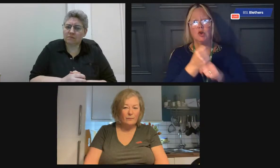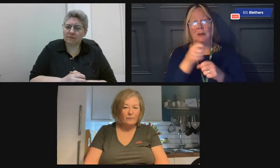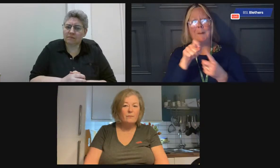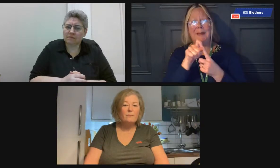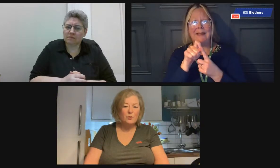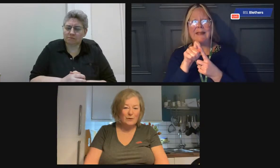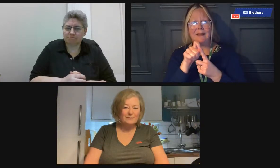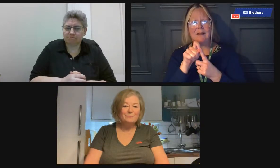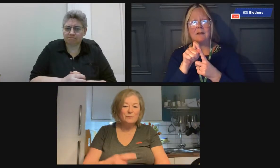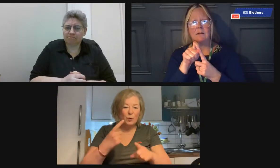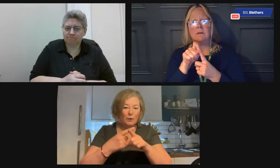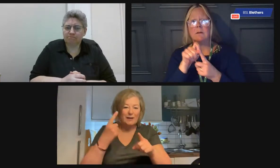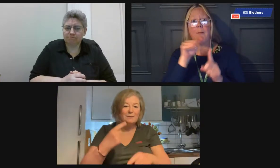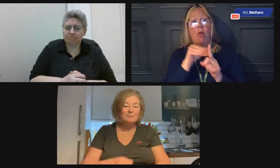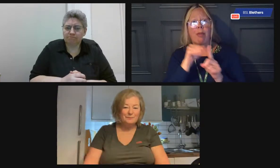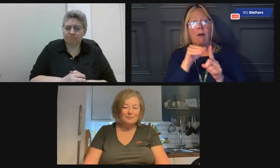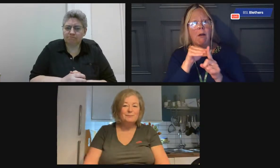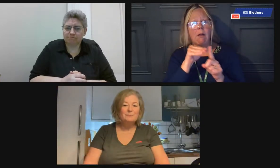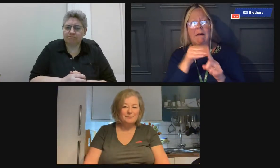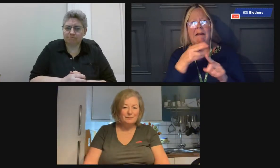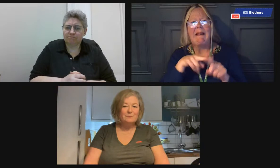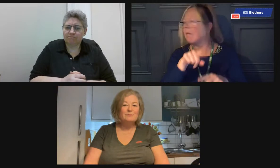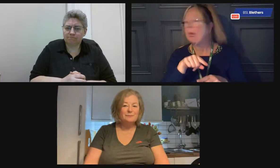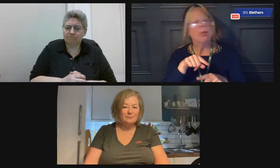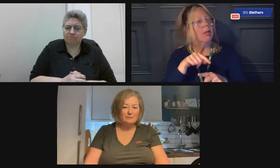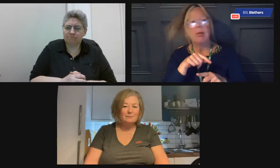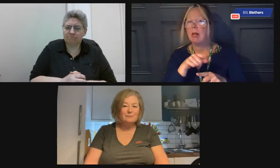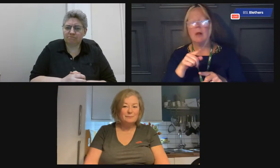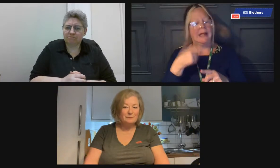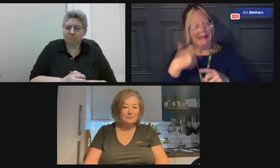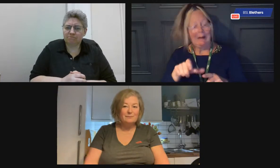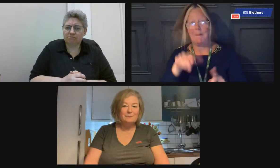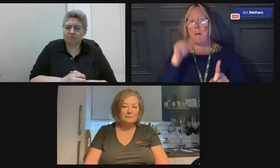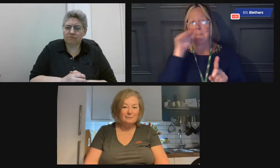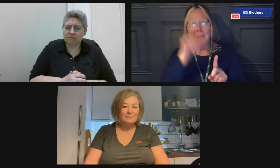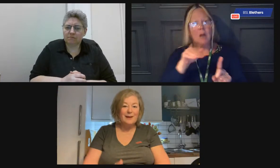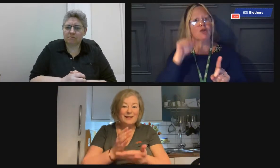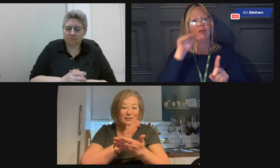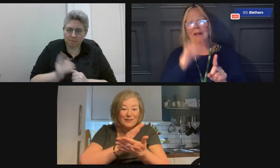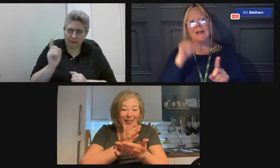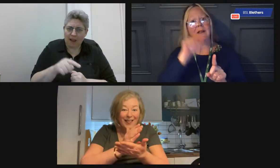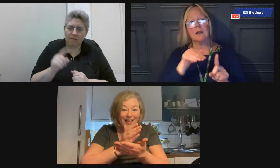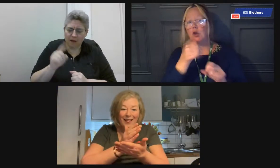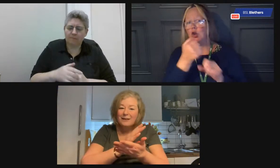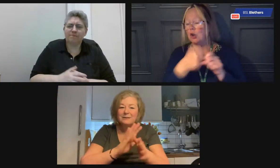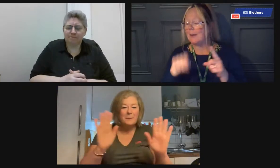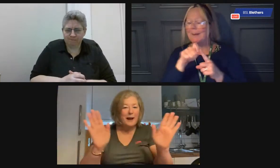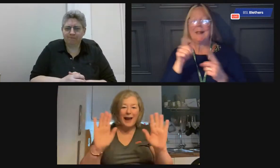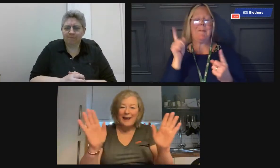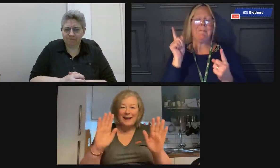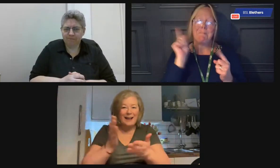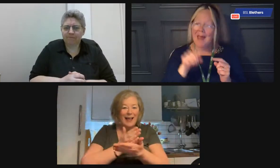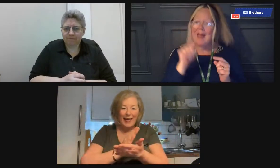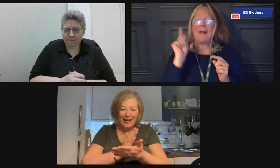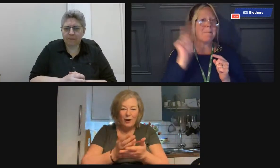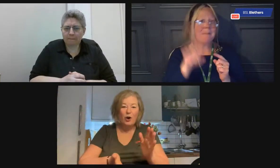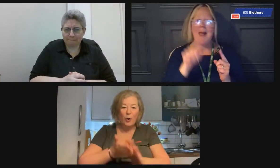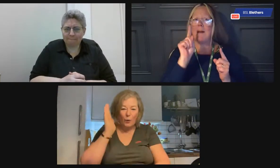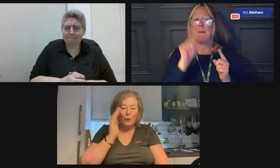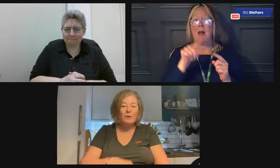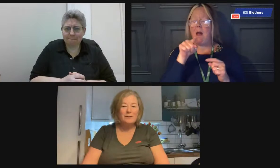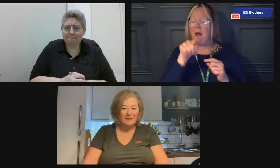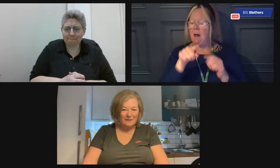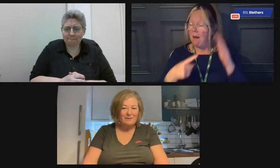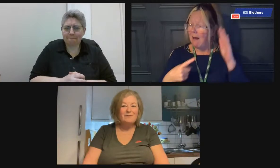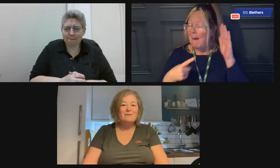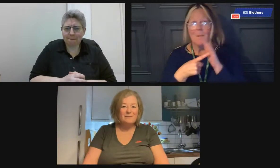body, make sure you go to your GP and bother them if they say there's nothing there. If you